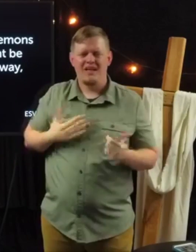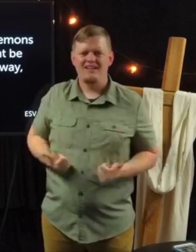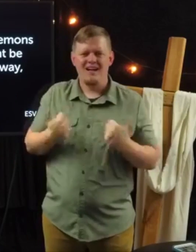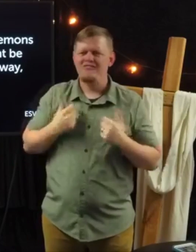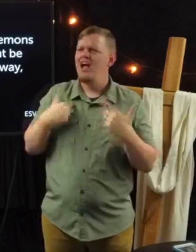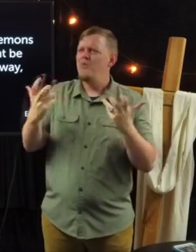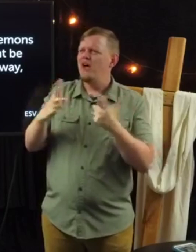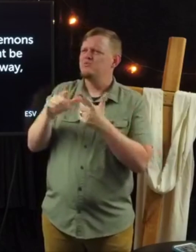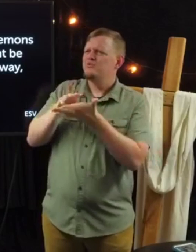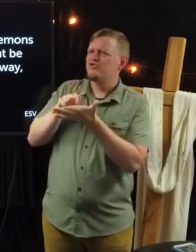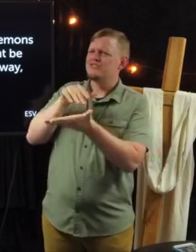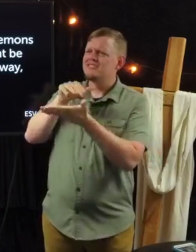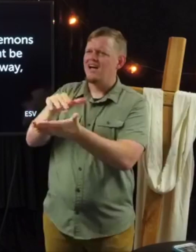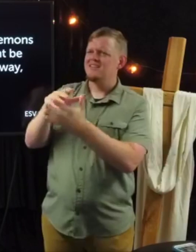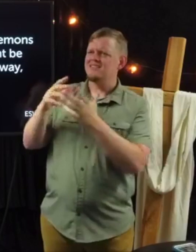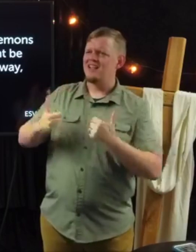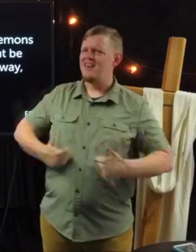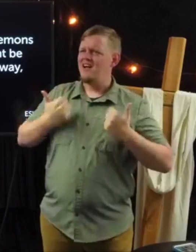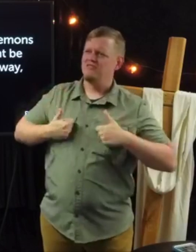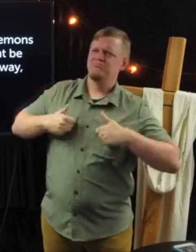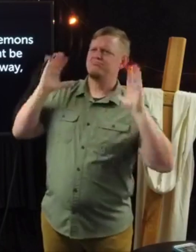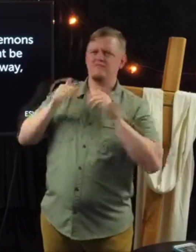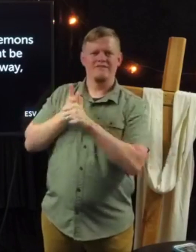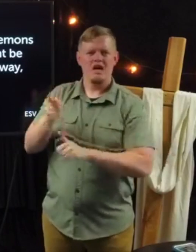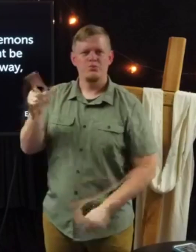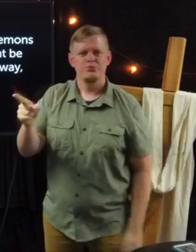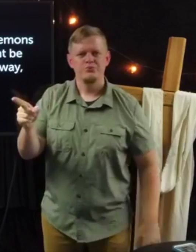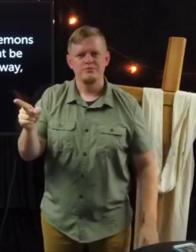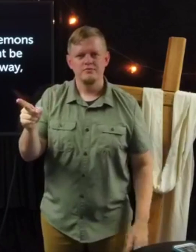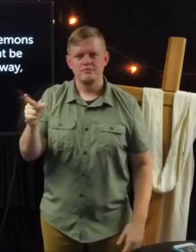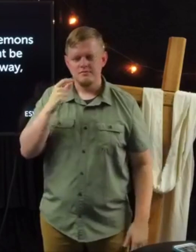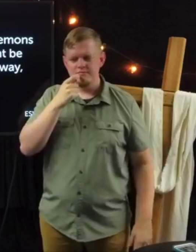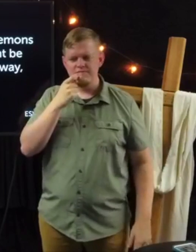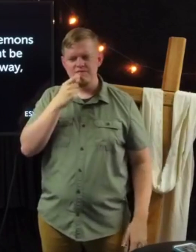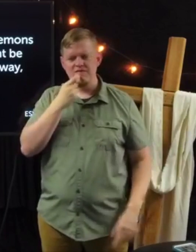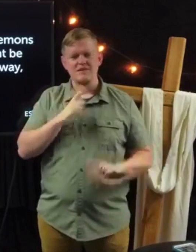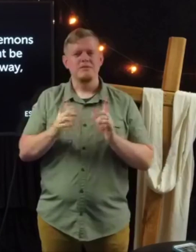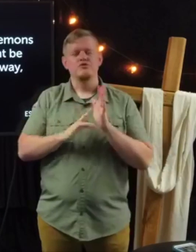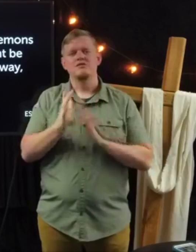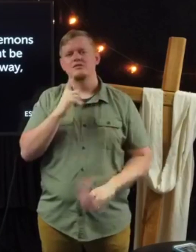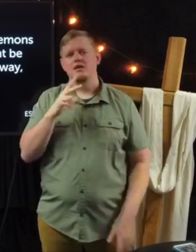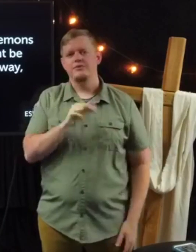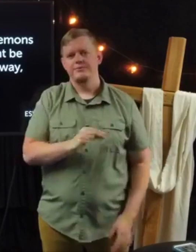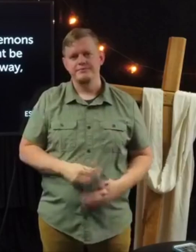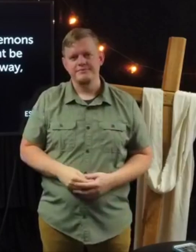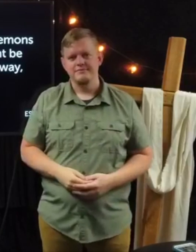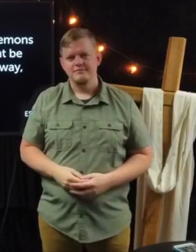that's happening in my life. I want to learn. I want to study. I want to sacrifice and follow you. But Jesus said no.